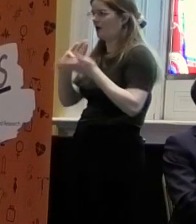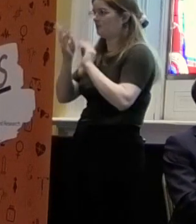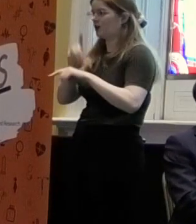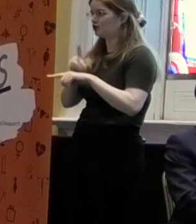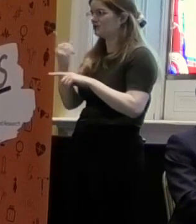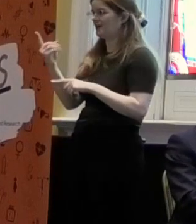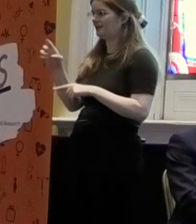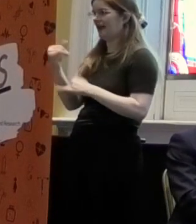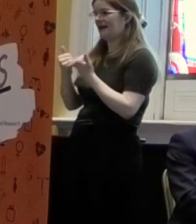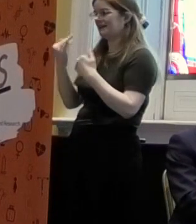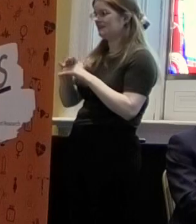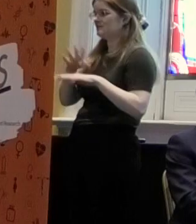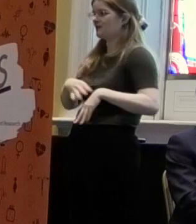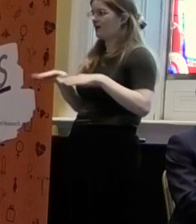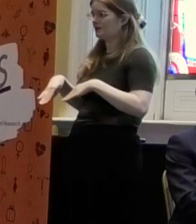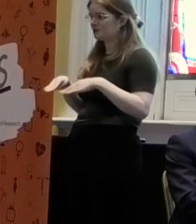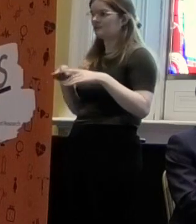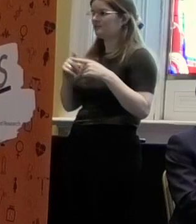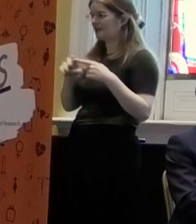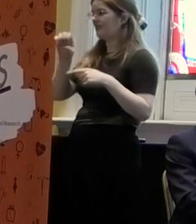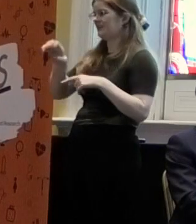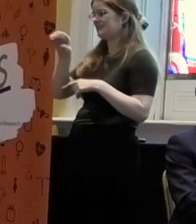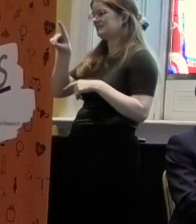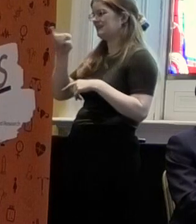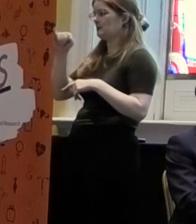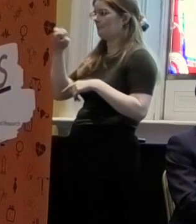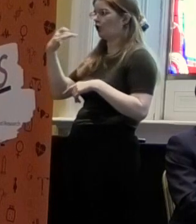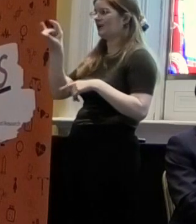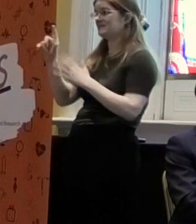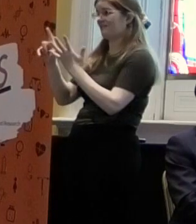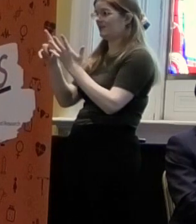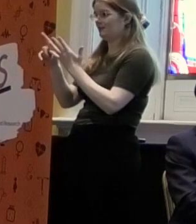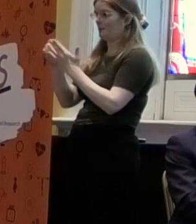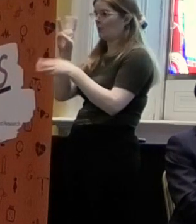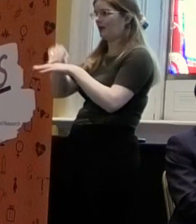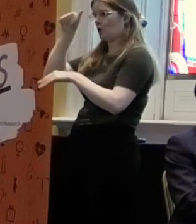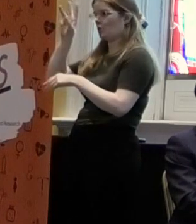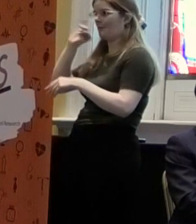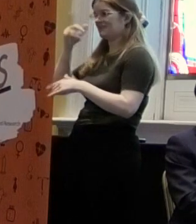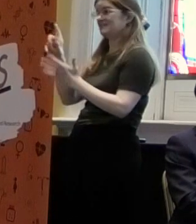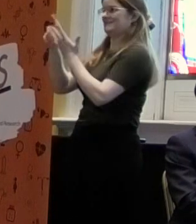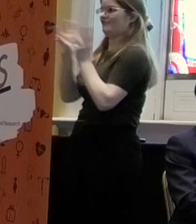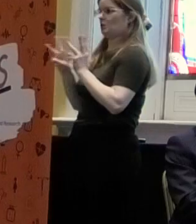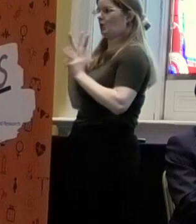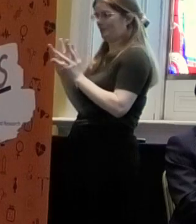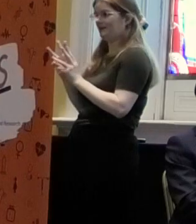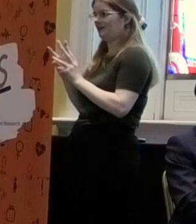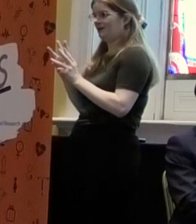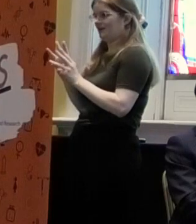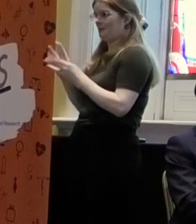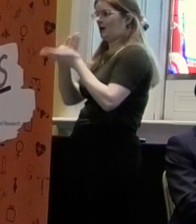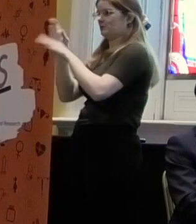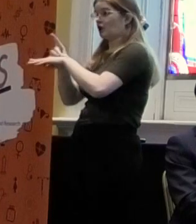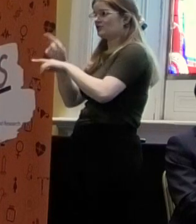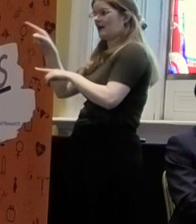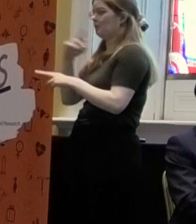Edinburgh Seven, they study medicine in Edinburgh, but then The Edinburgh Seven. there's 7 women who study medicine at Edinburgh University, but they're not allowed to be given their degrees, so they become known as the